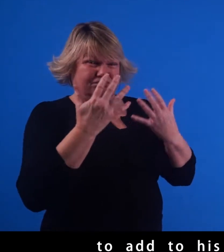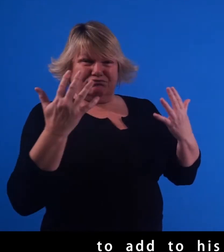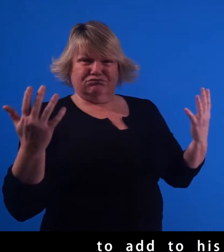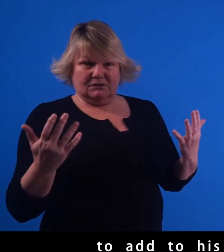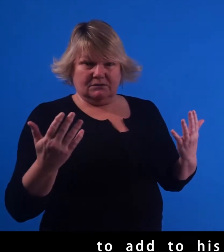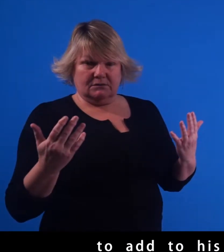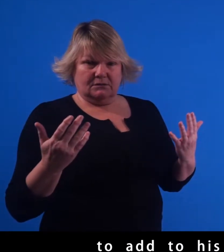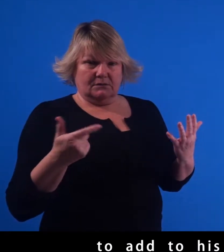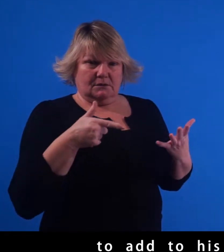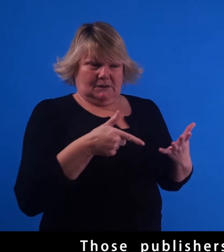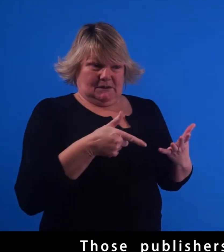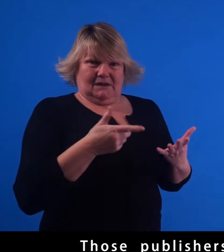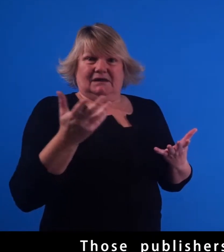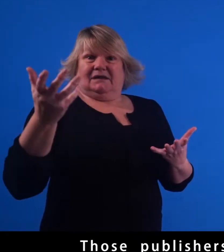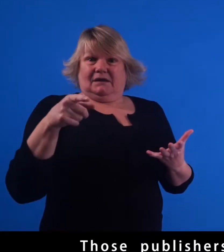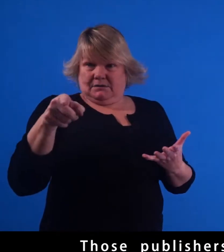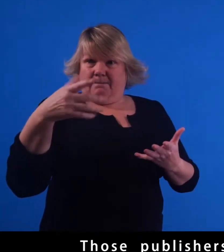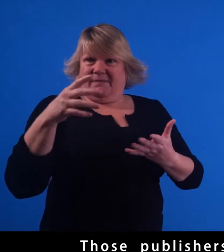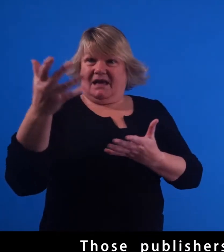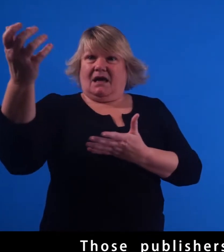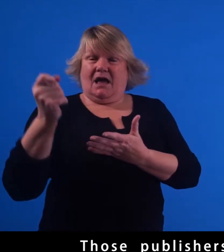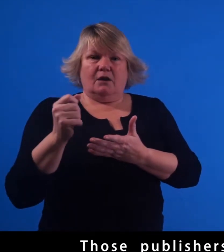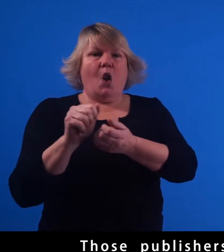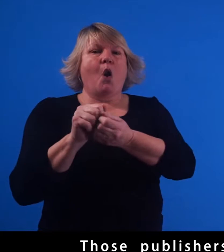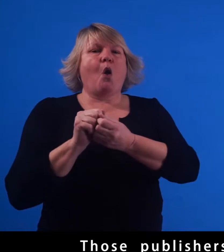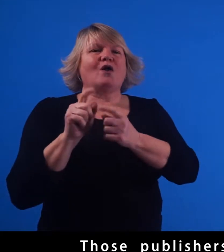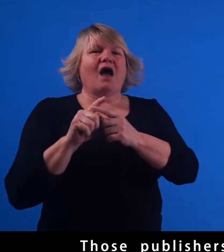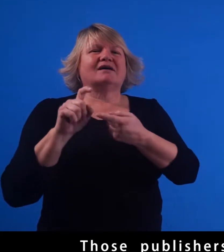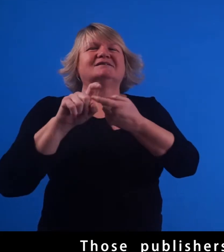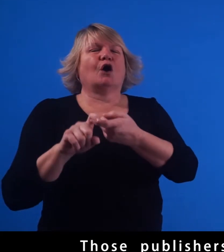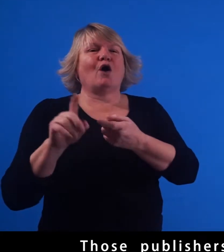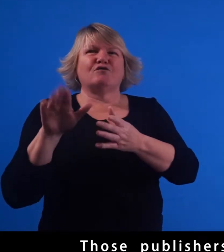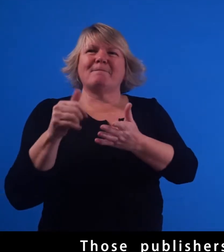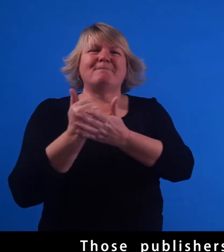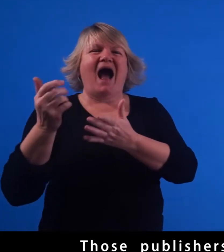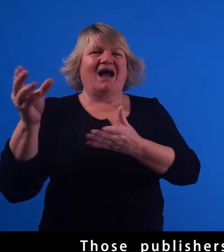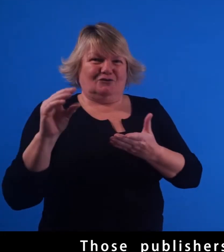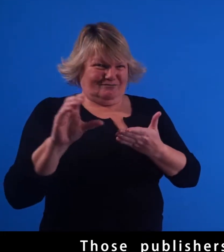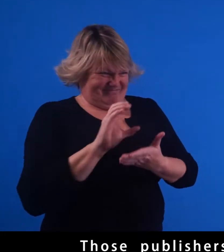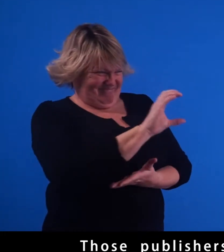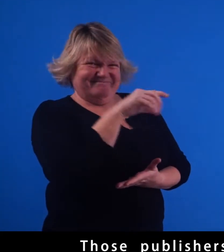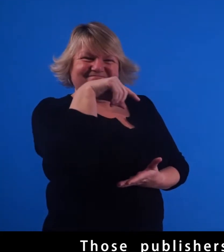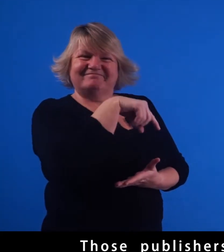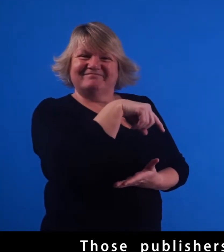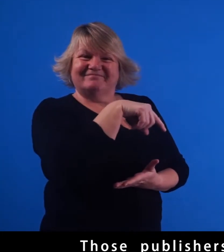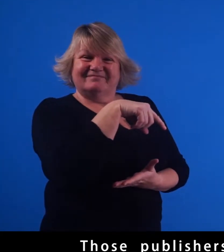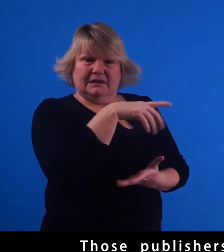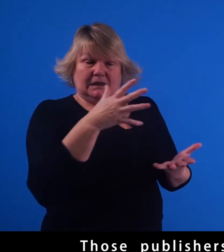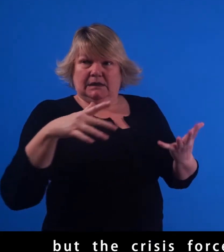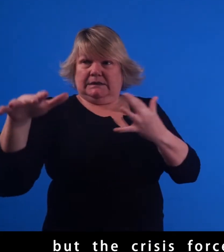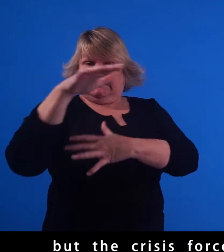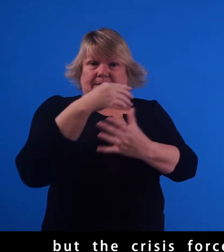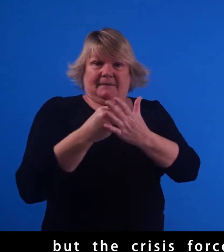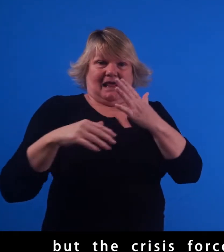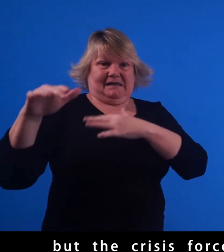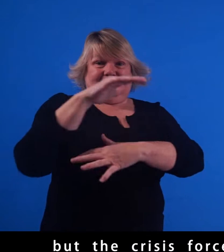extensive collection. Those publishers took unsecured loans from the banks in order to pay those advances,